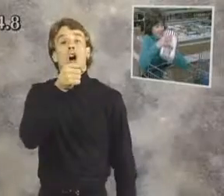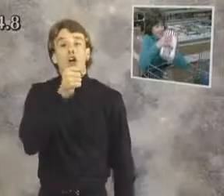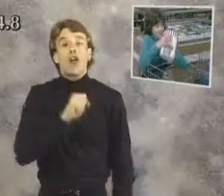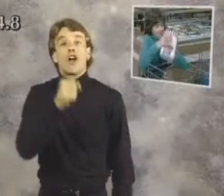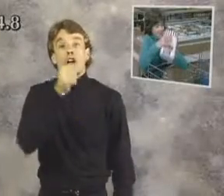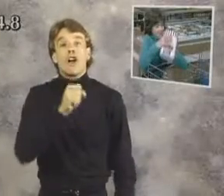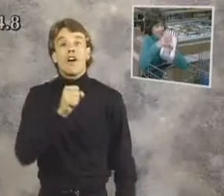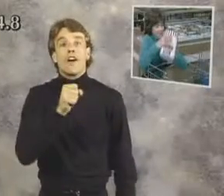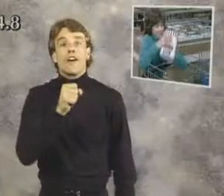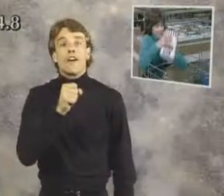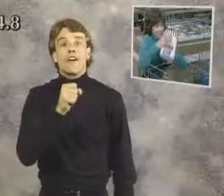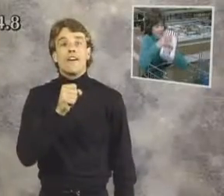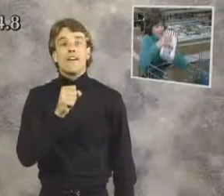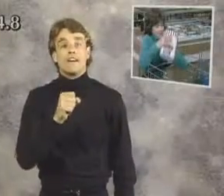Ice cream.